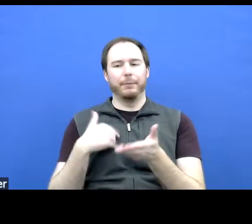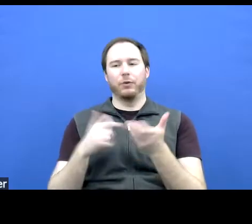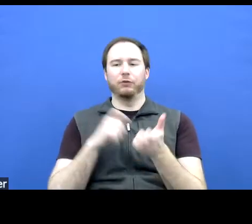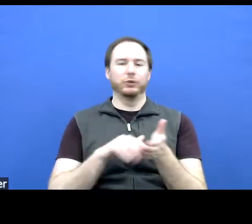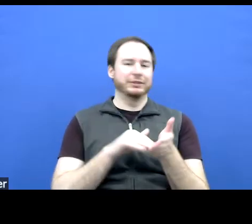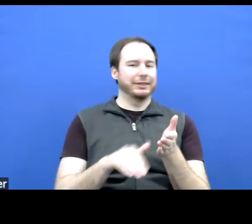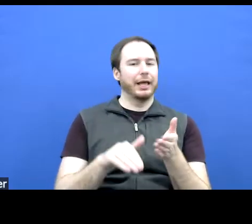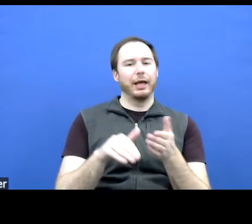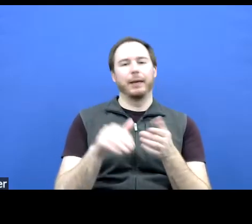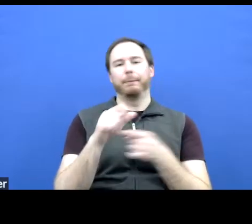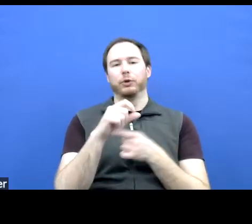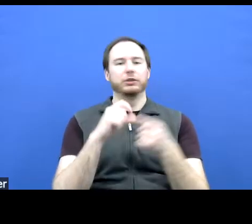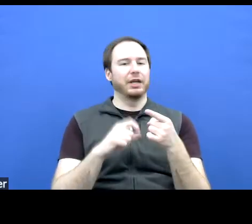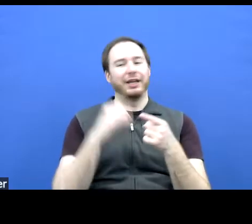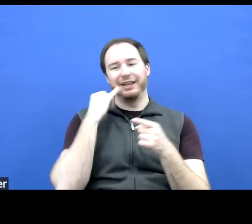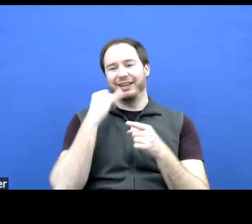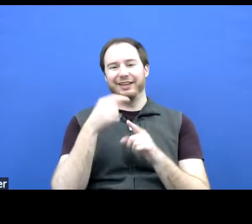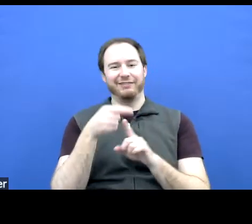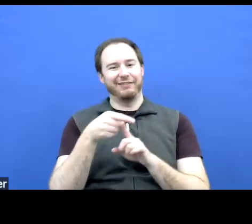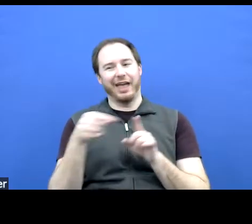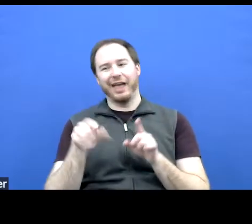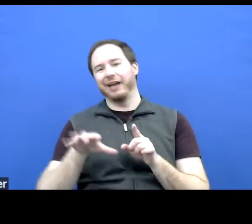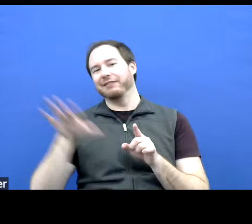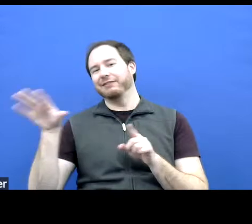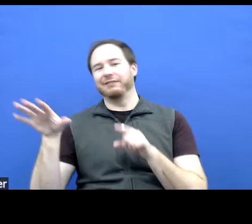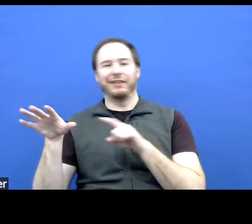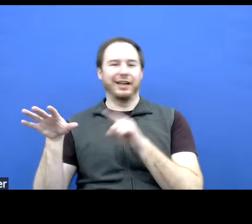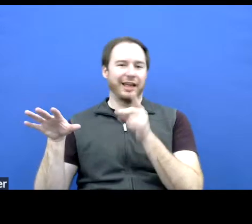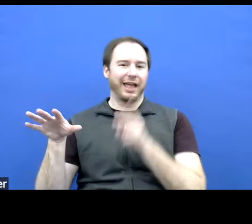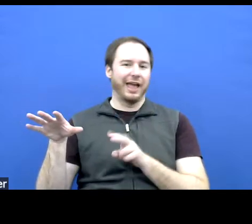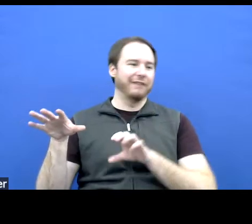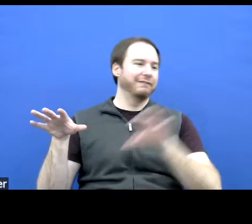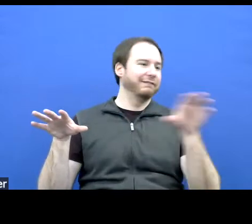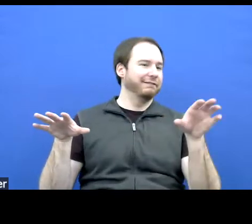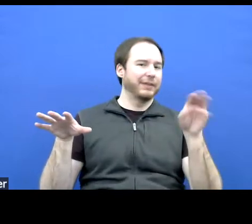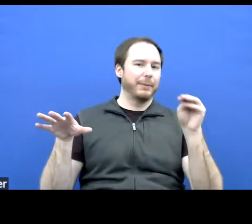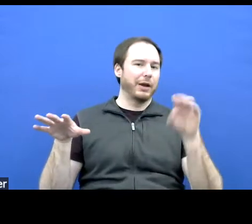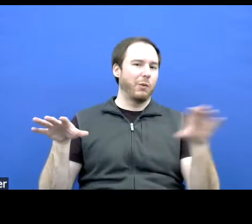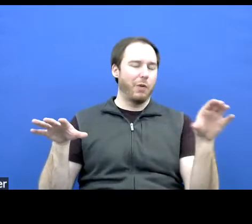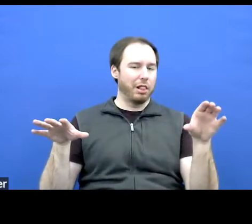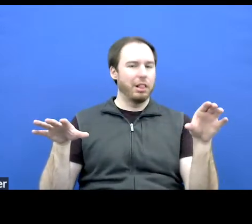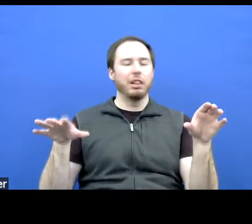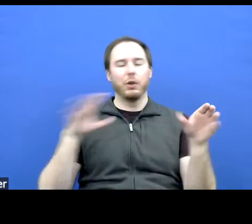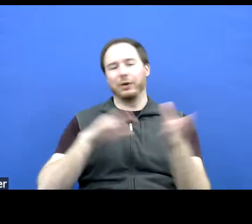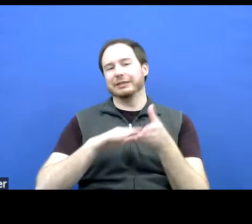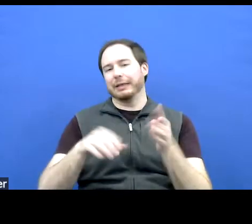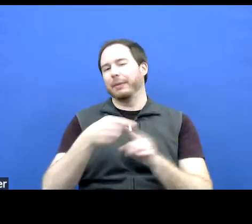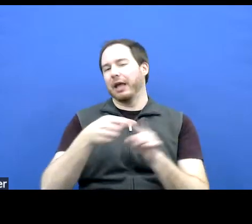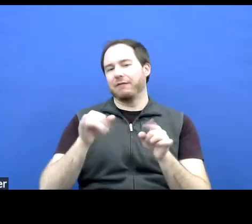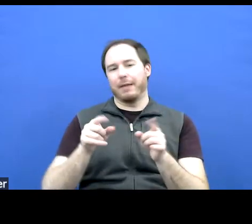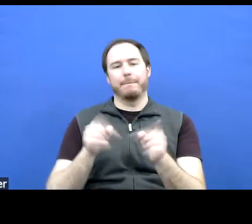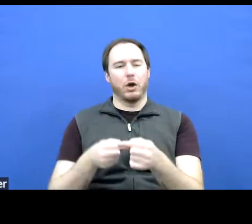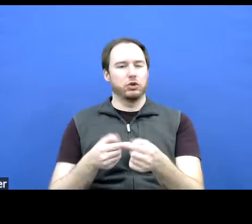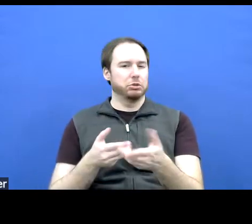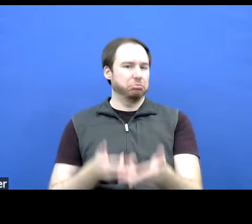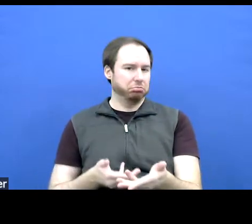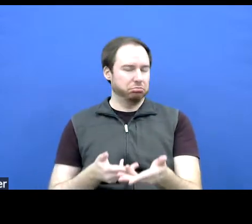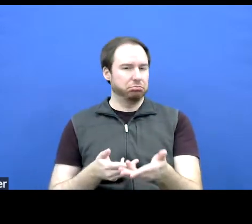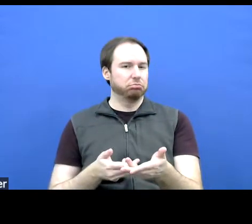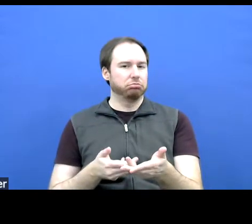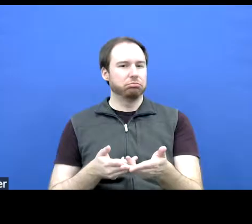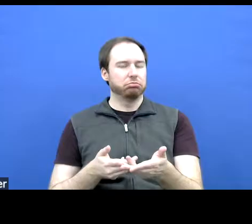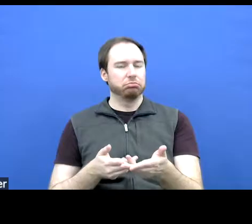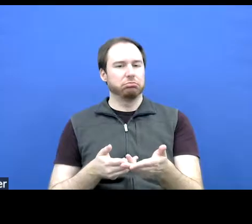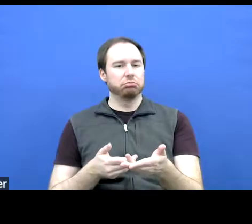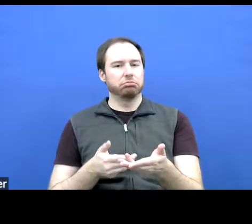exempt if half of it's used by Floor and Decor and half of it's used by Mary Carriola, we would exempt half the parcel. The other half